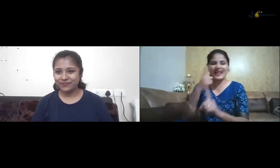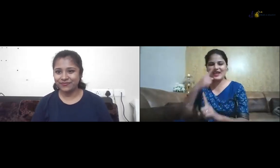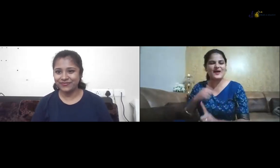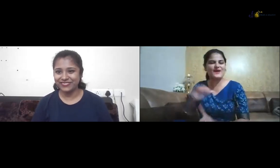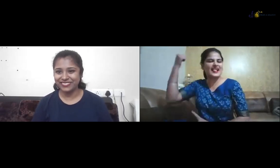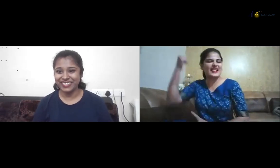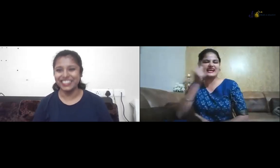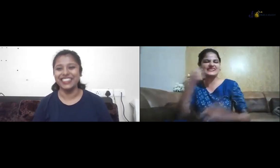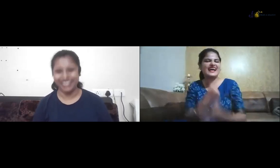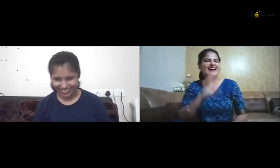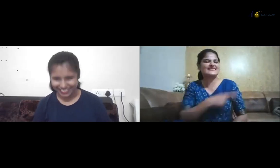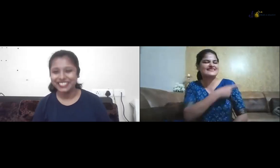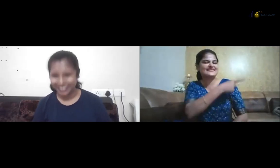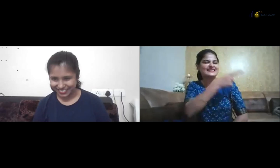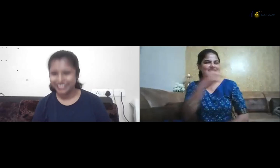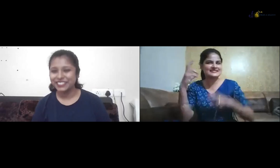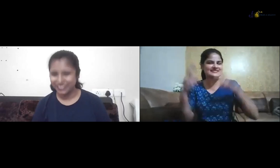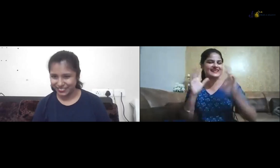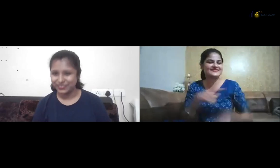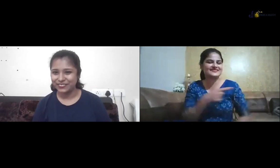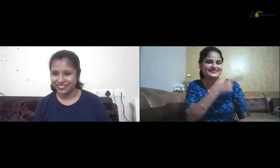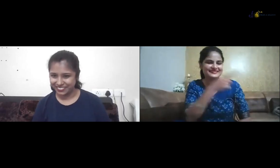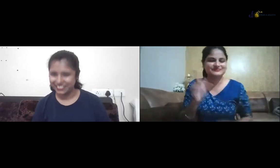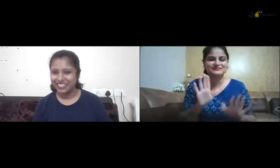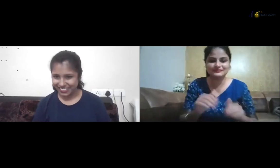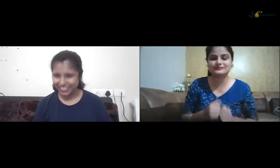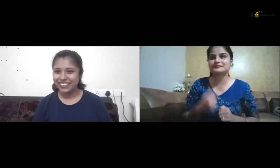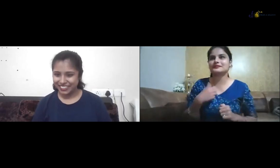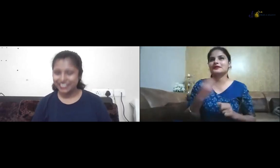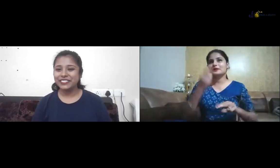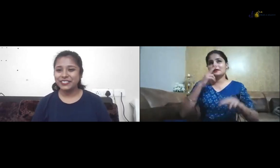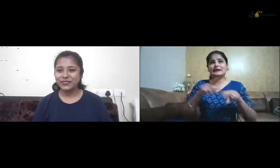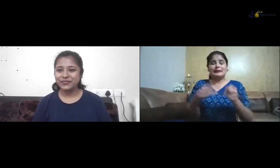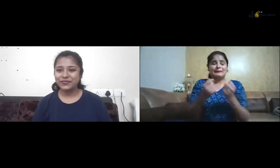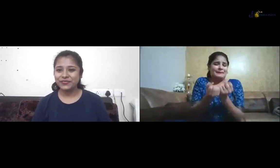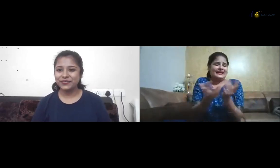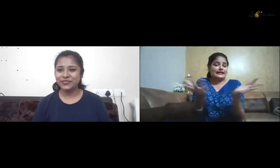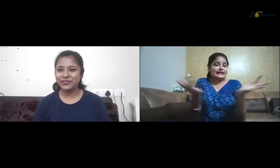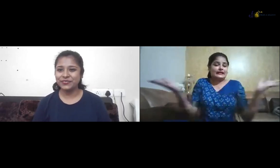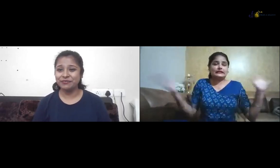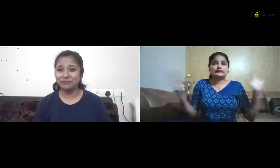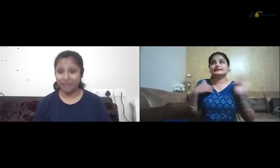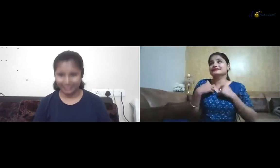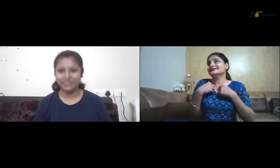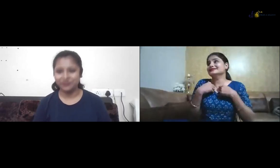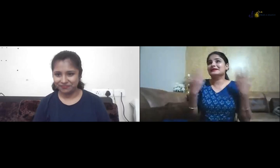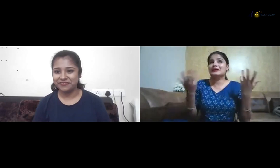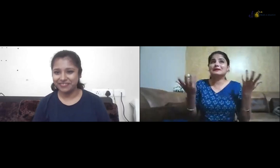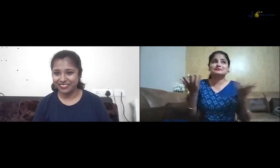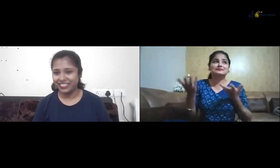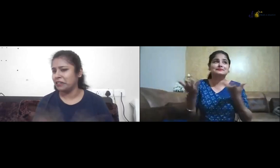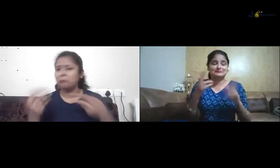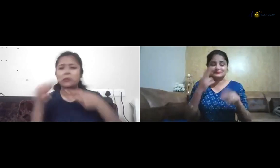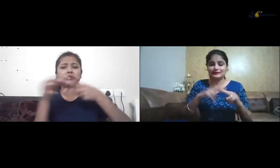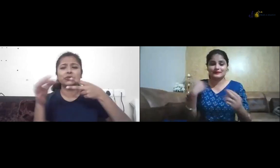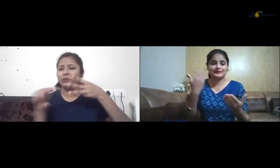So whenever I go for shopping, and yeah, there are some people who feel jealous when we do